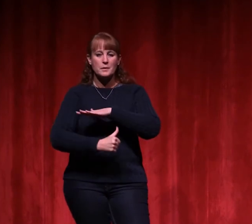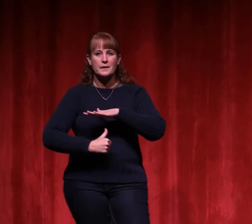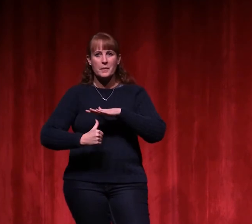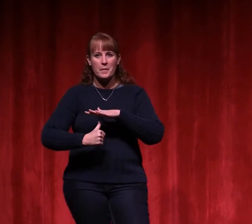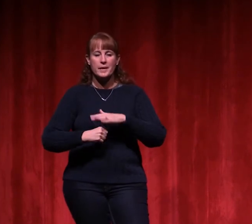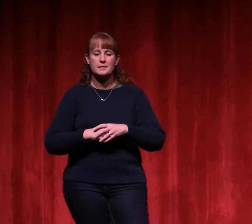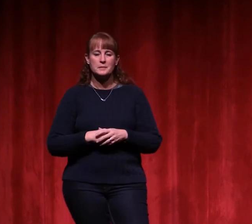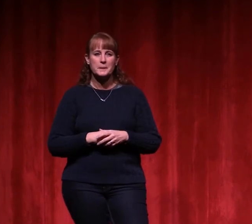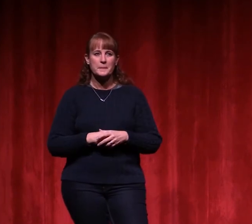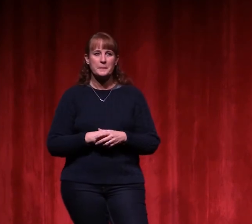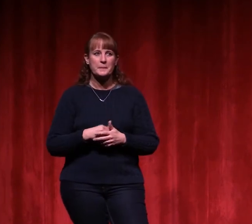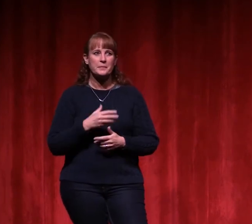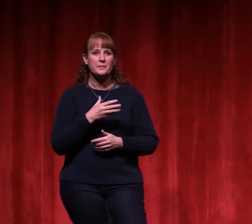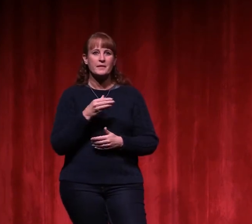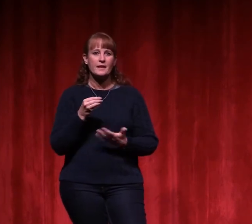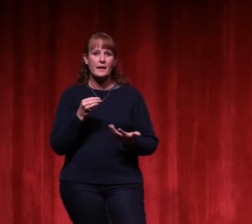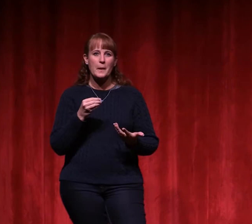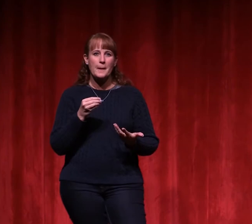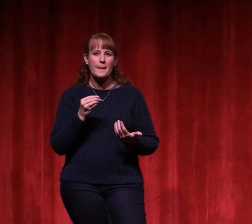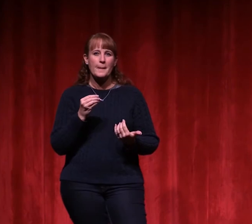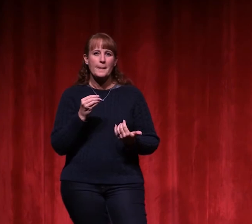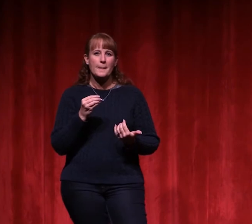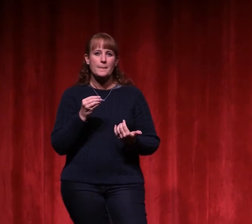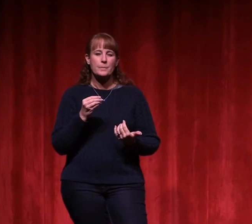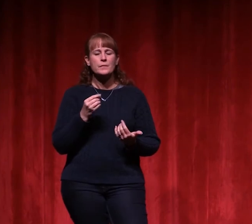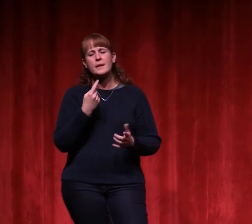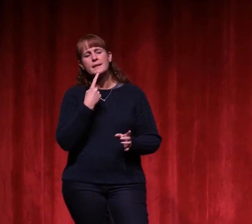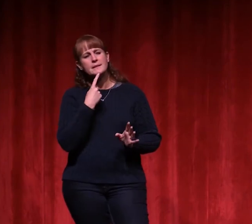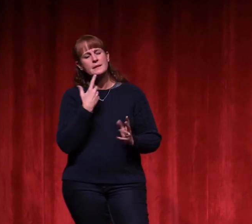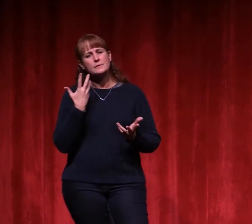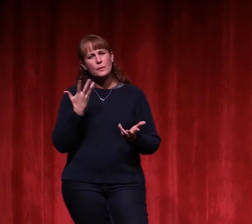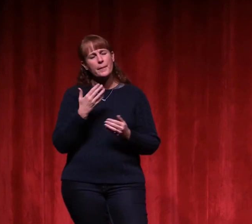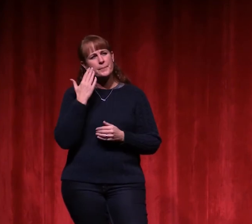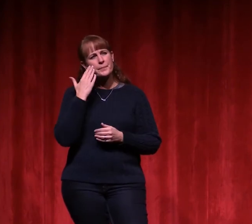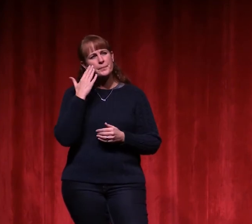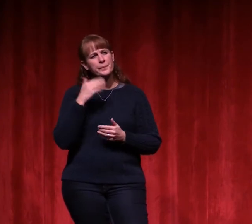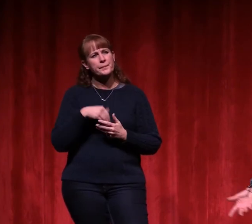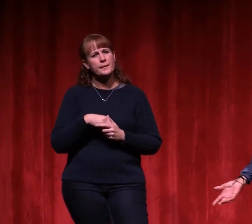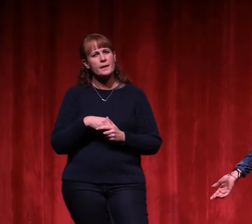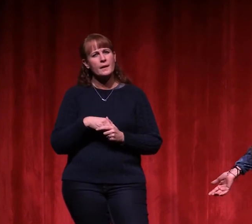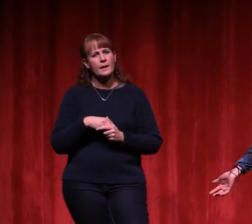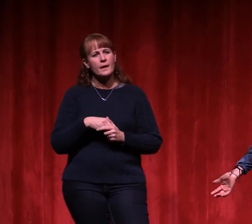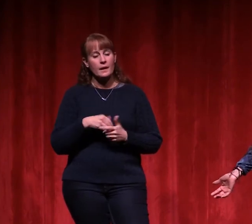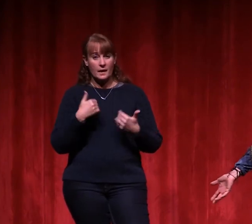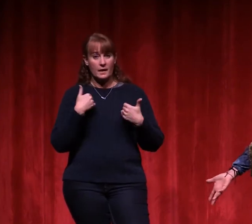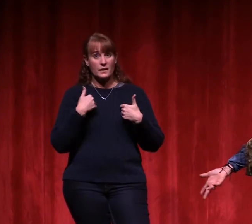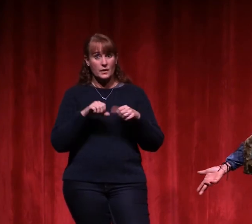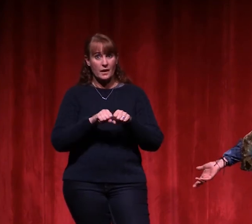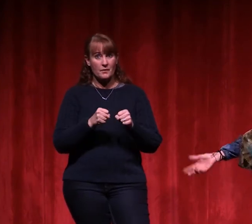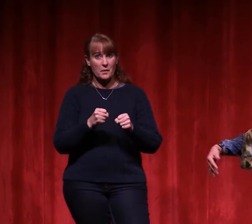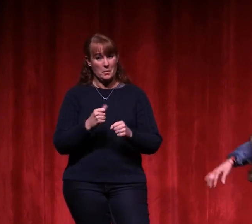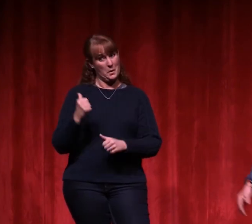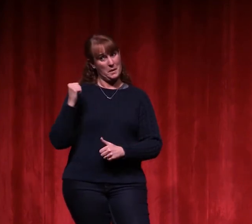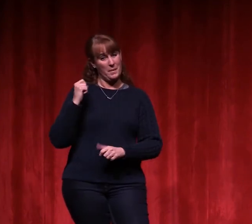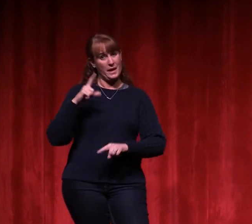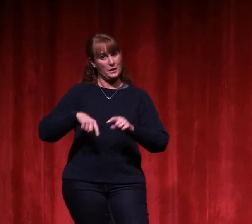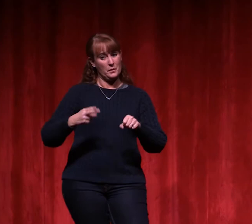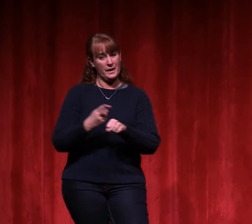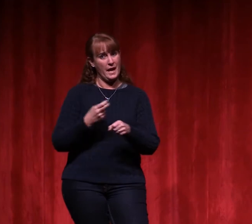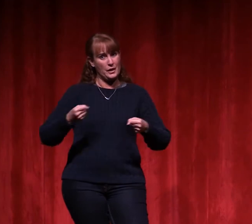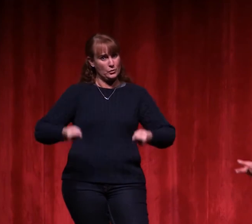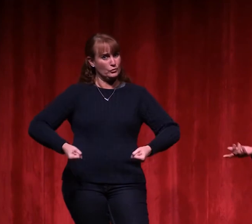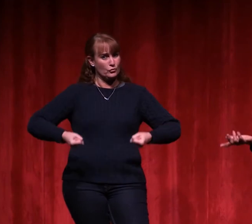basement. And he says, well, you know, you have a broken back. You can't use